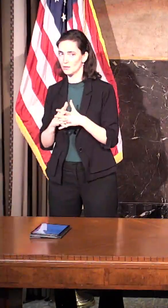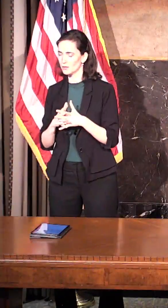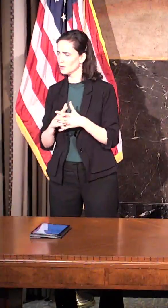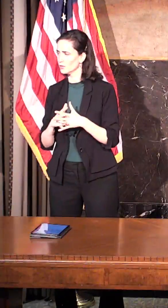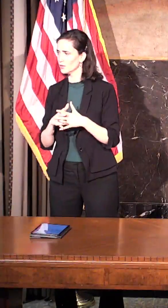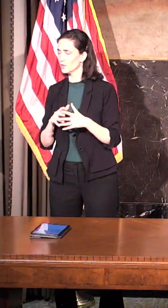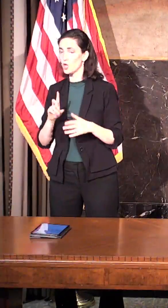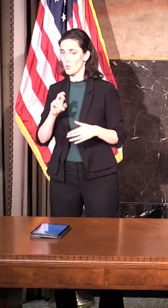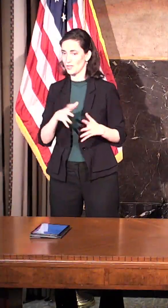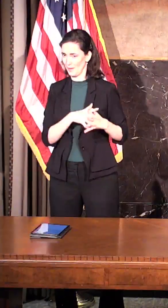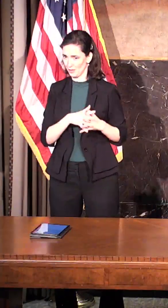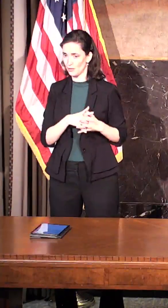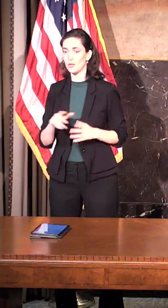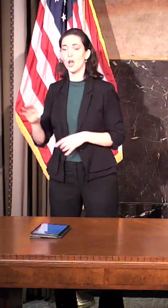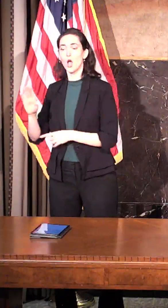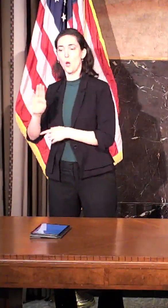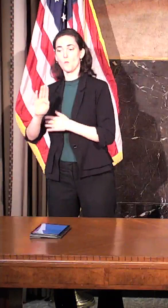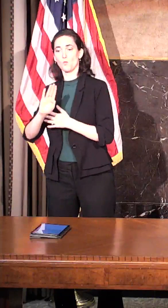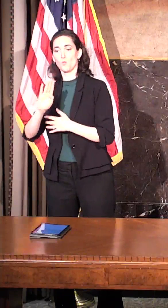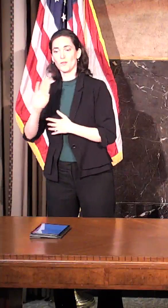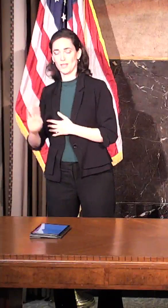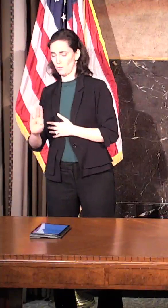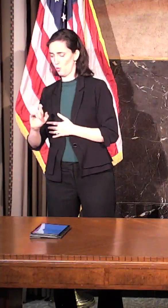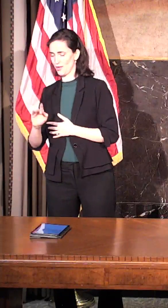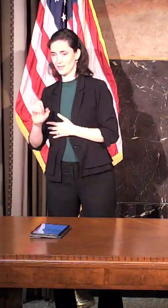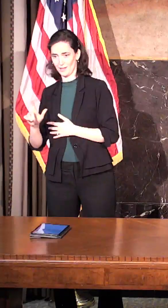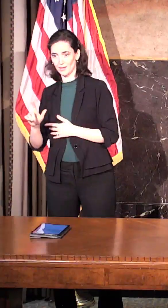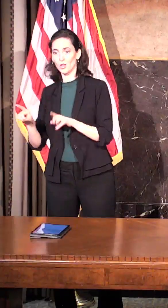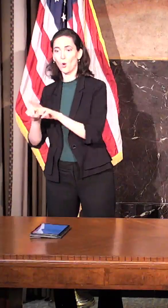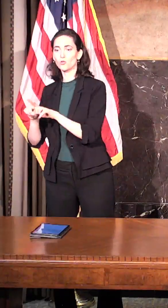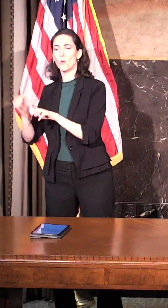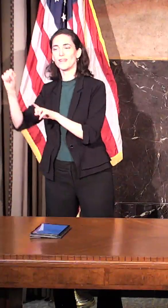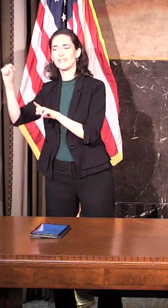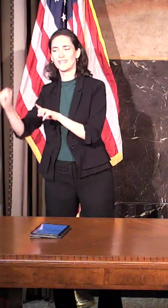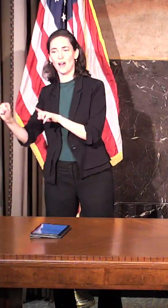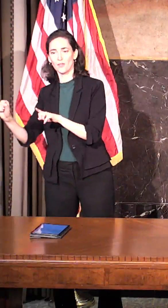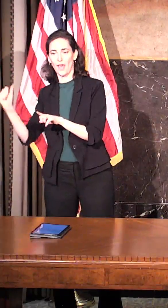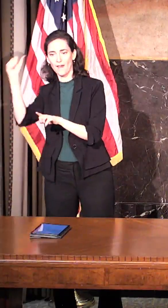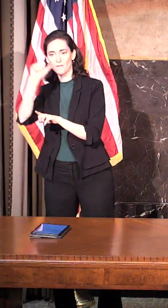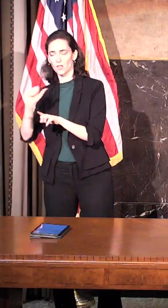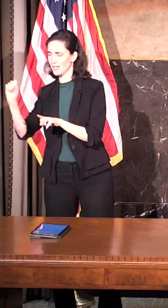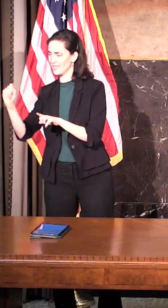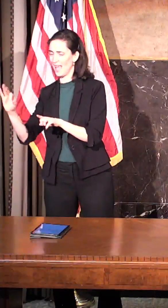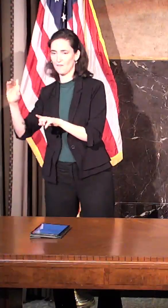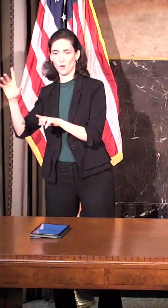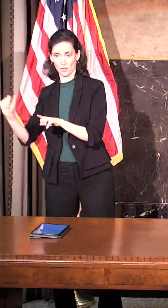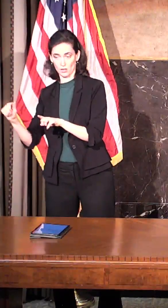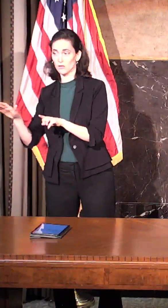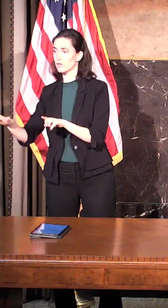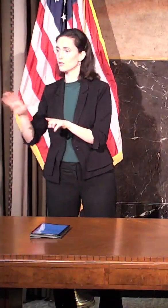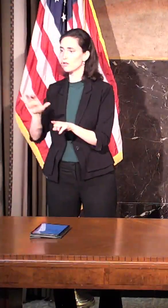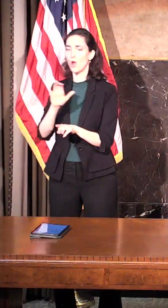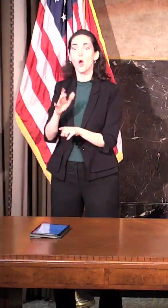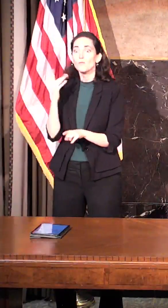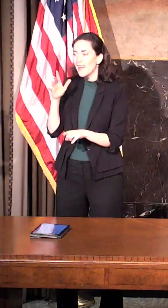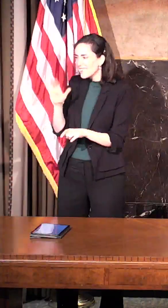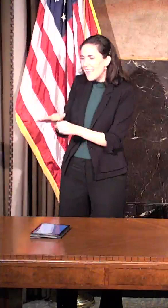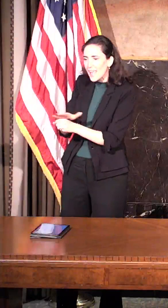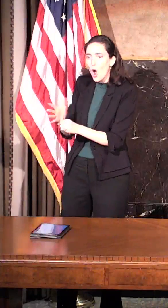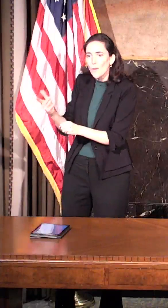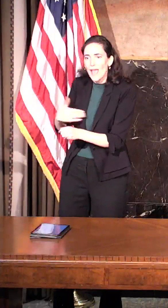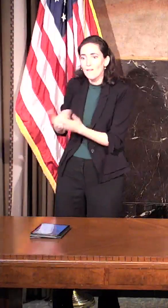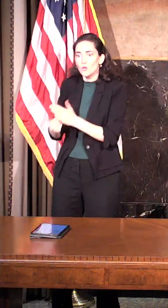and South Africa. So a very, very broad breadth of subjects, a little bit different from the other trials, from the other vaccines that we've